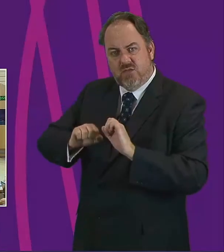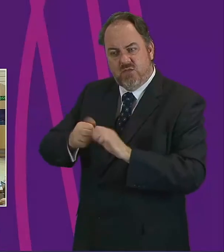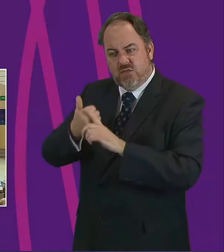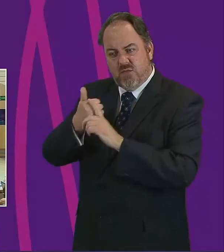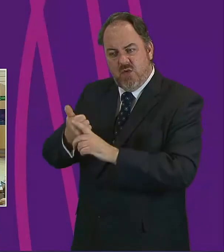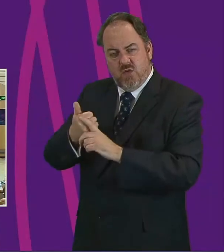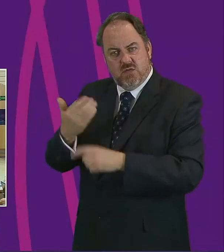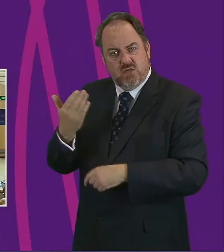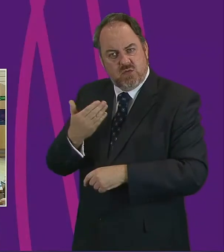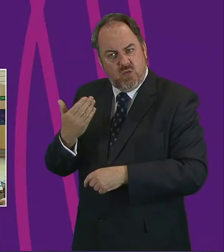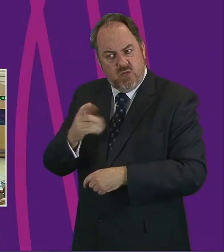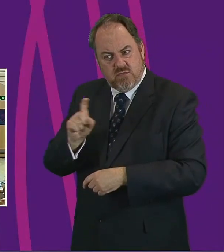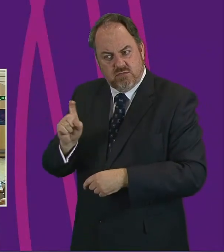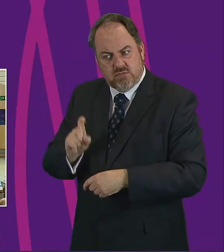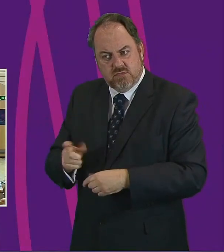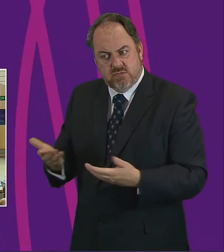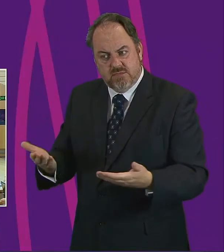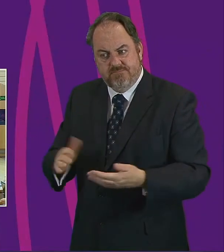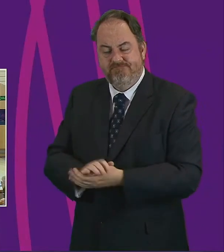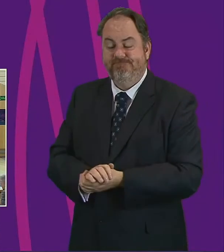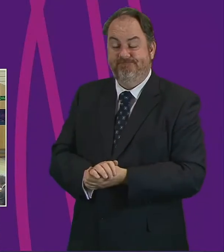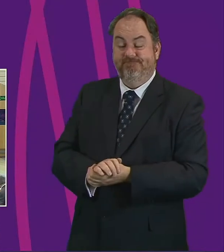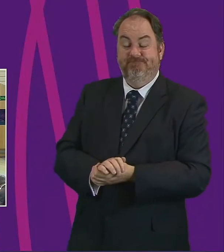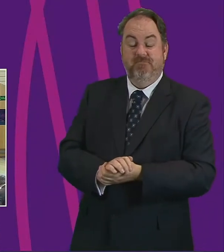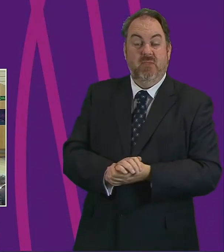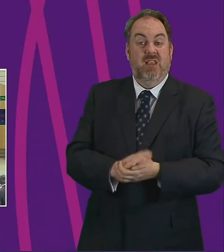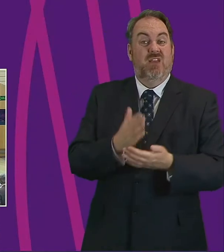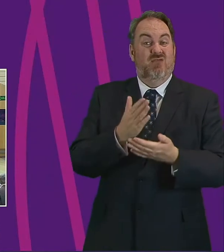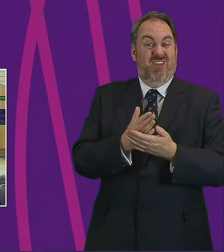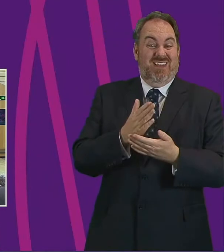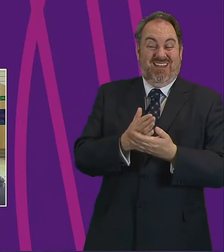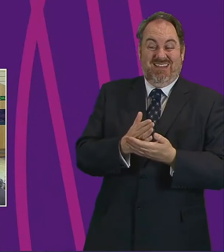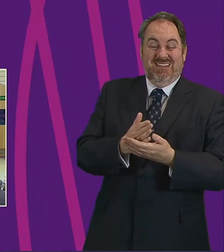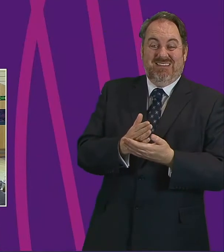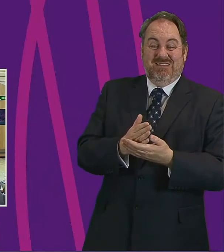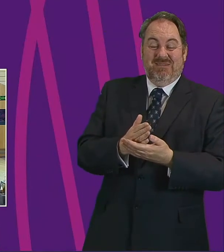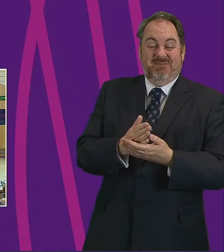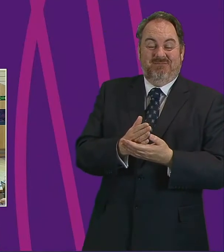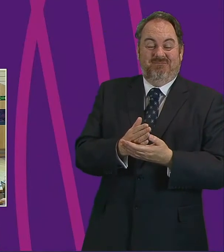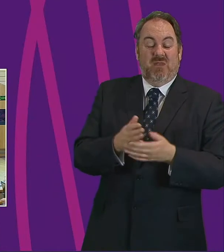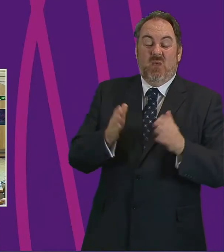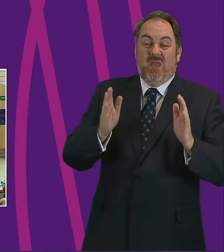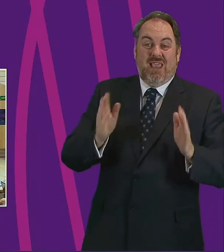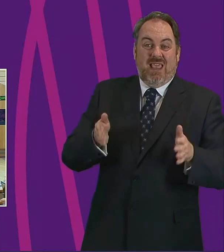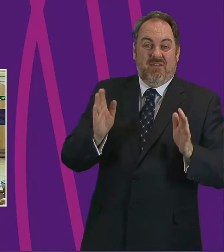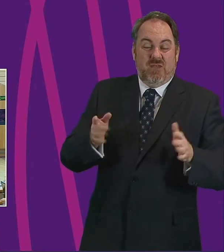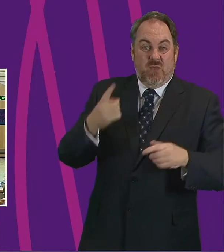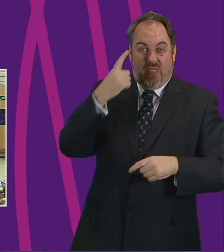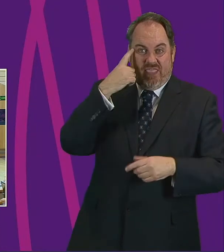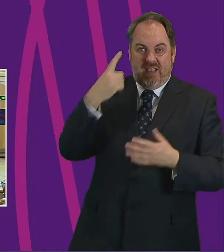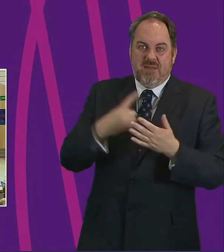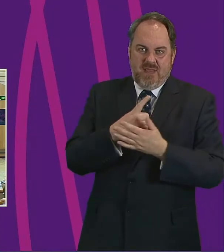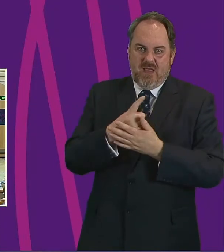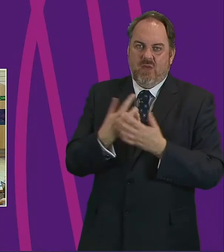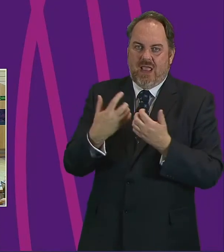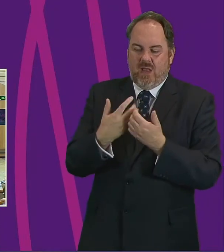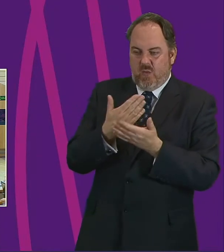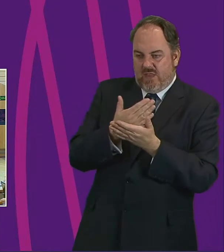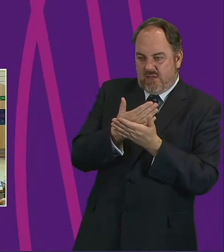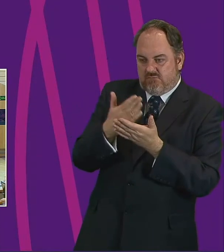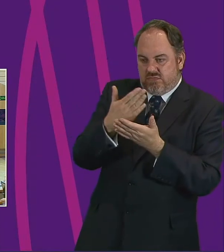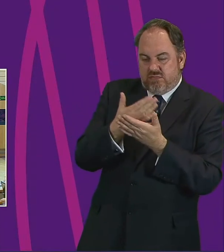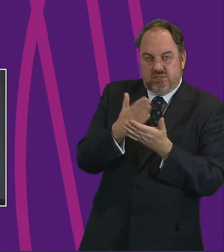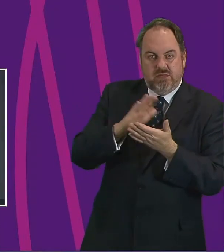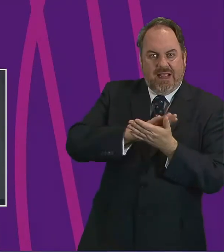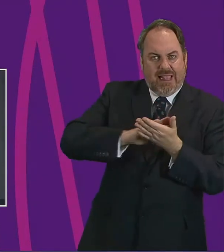Swinney. Presiding Officer, there will without doubt need to be very effective hygiene measures in place in